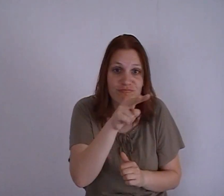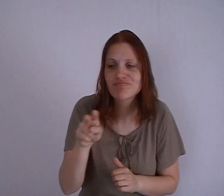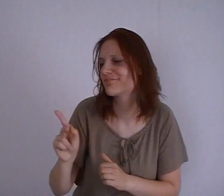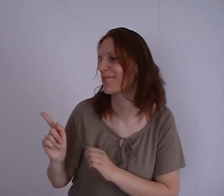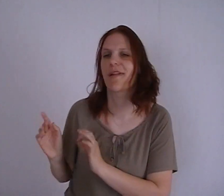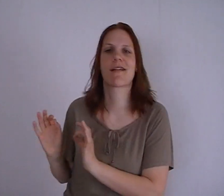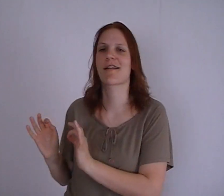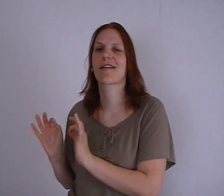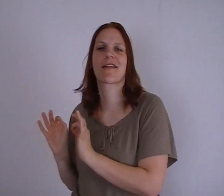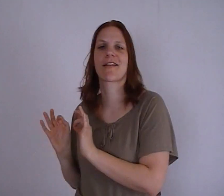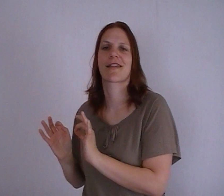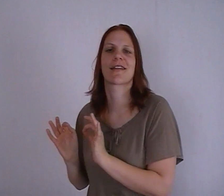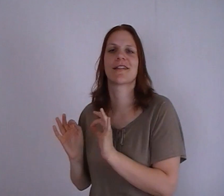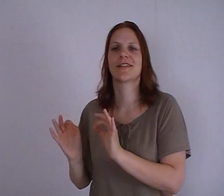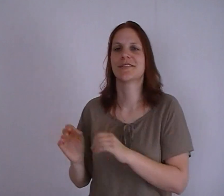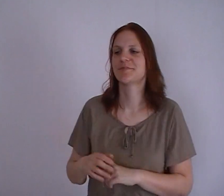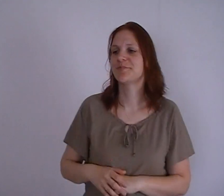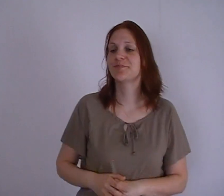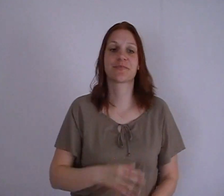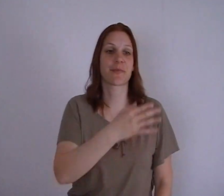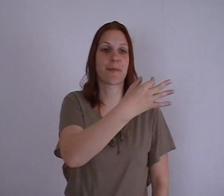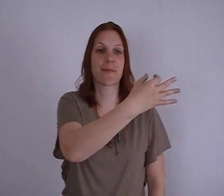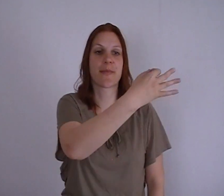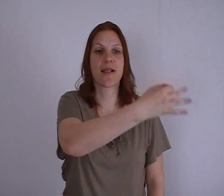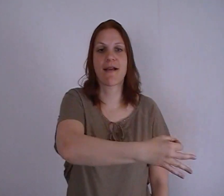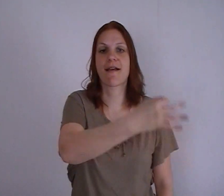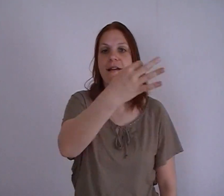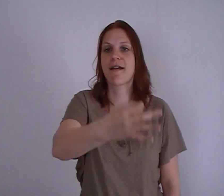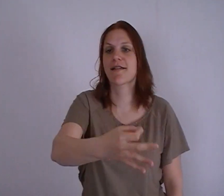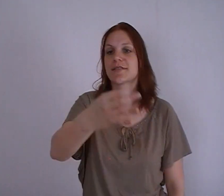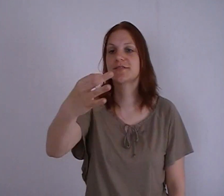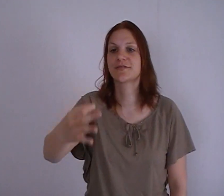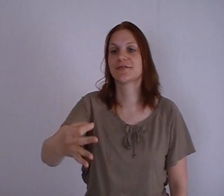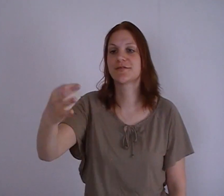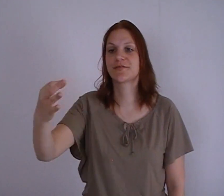and races for me they don't care for.